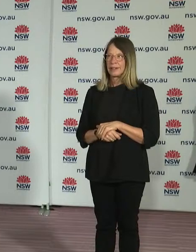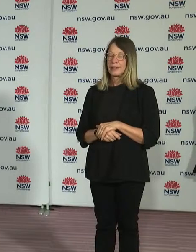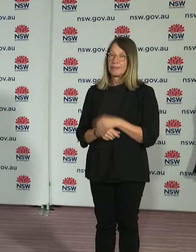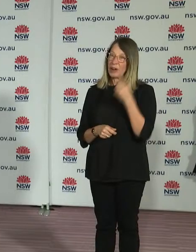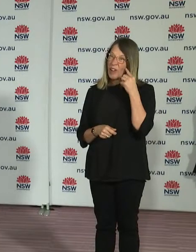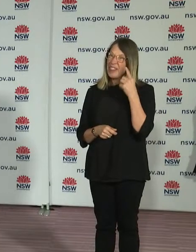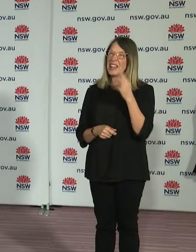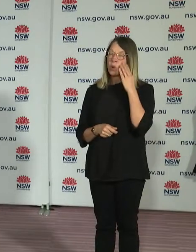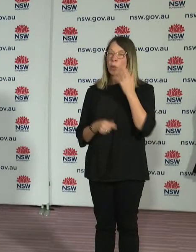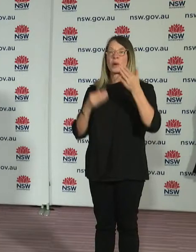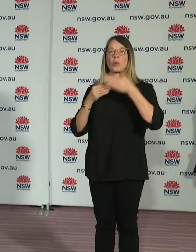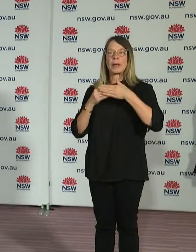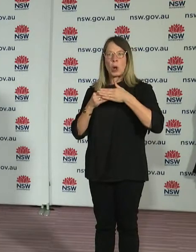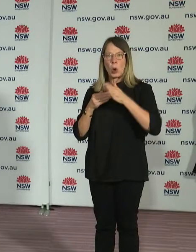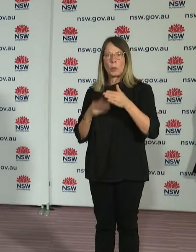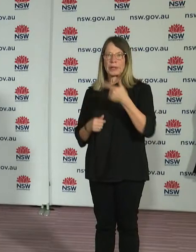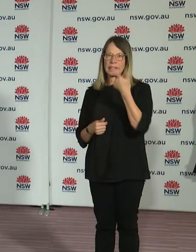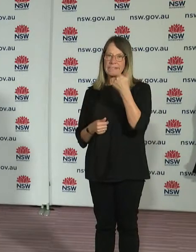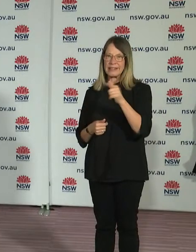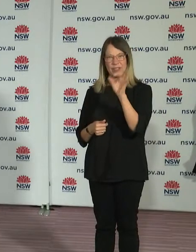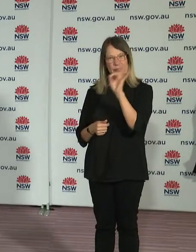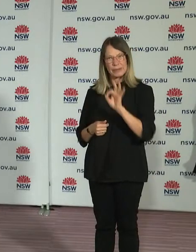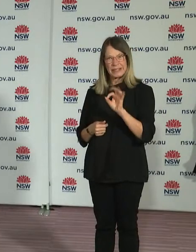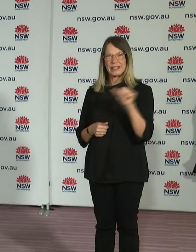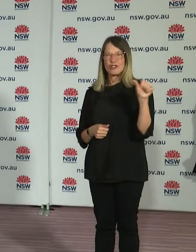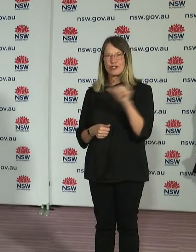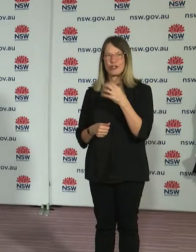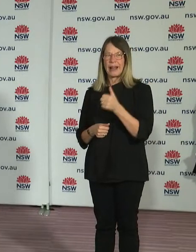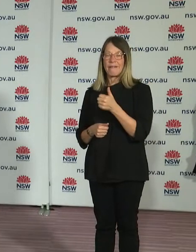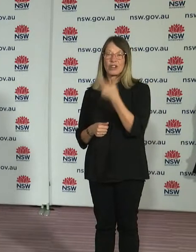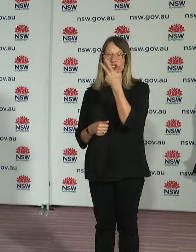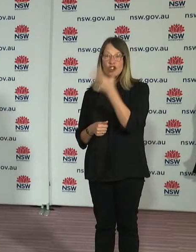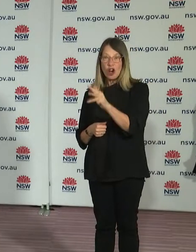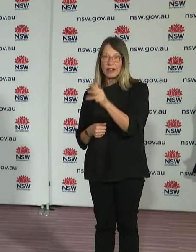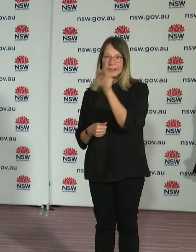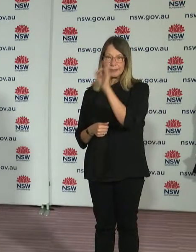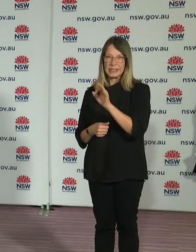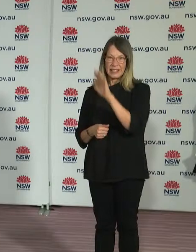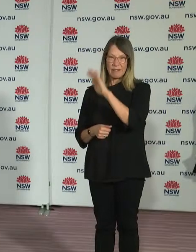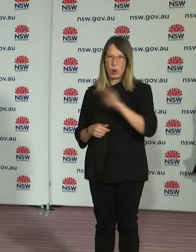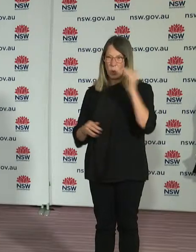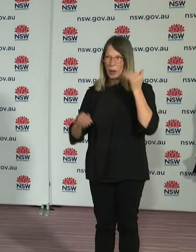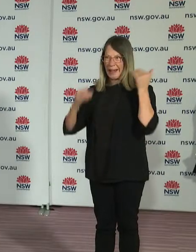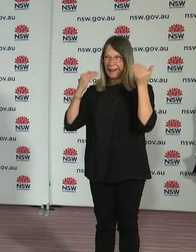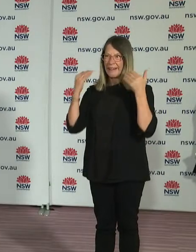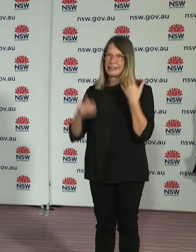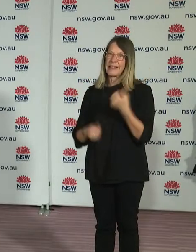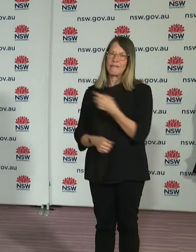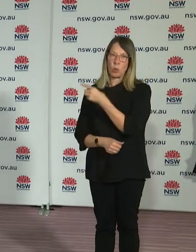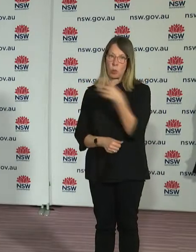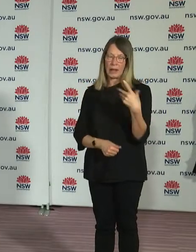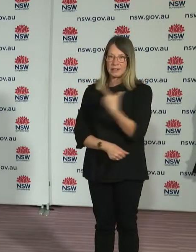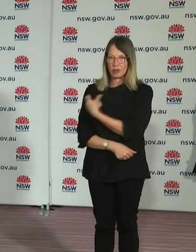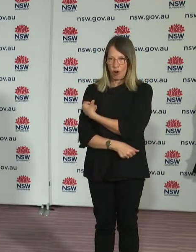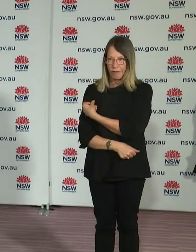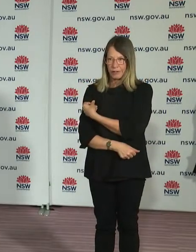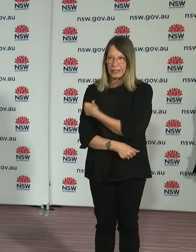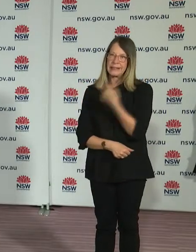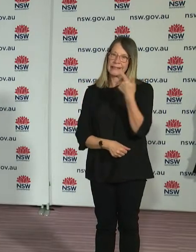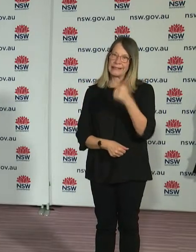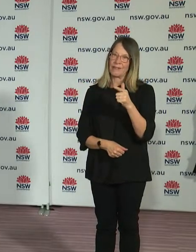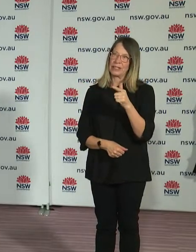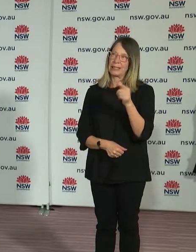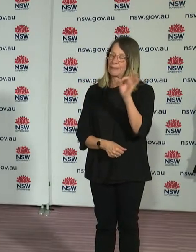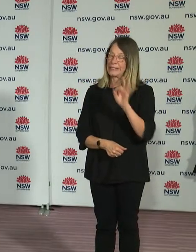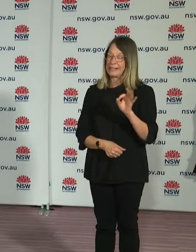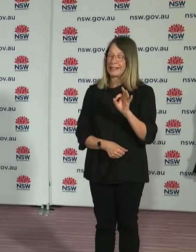adult population with 1 dose, and if the 12 to 15-year-old trends are anything to go by, the vast majority of 12 to 15-year-olds will already have received their first